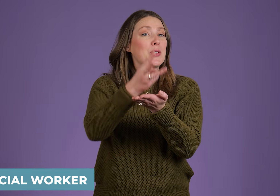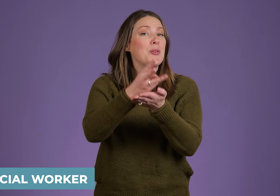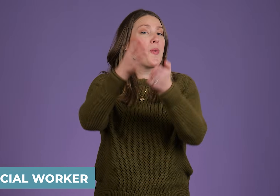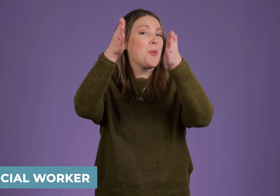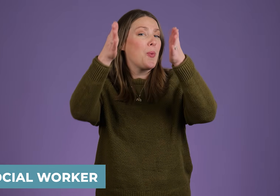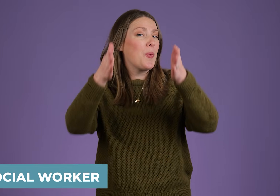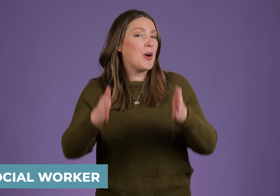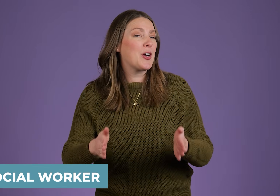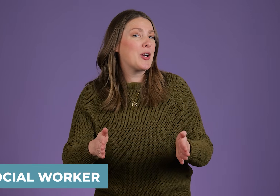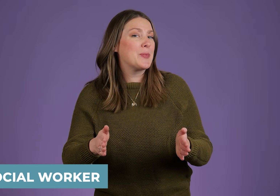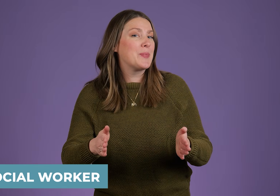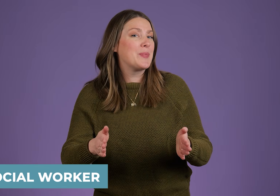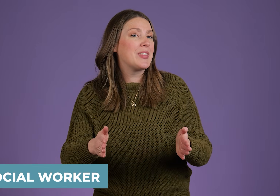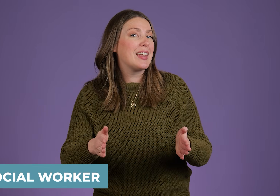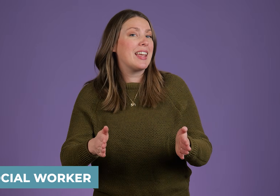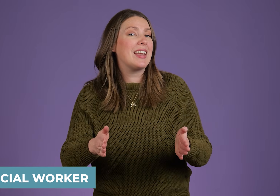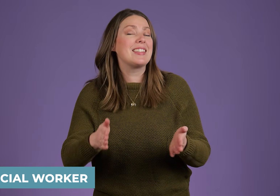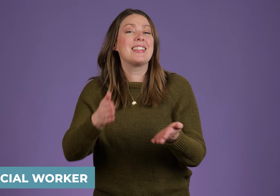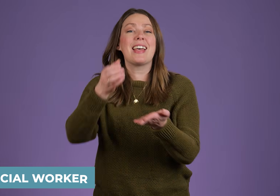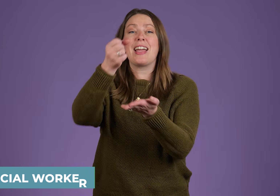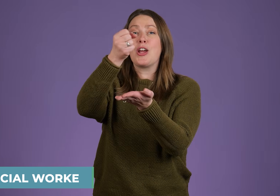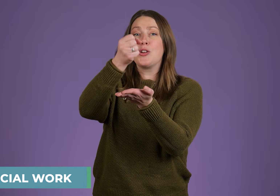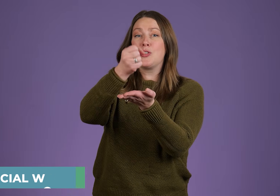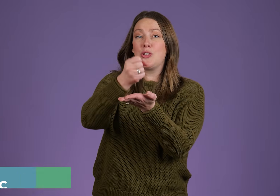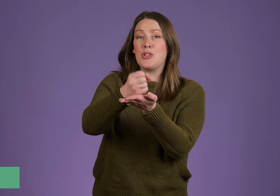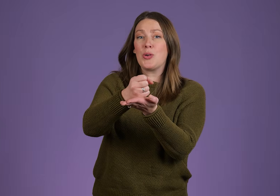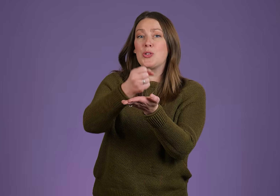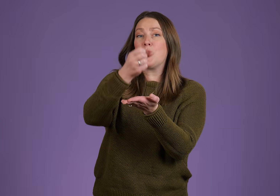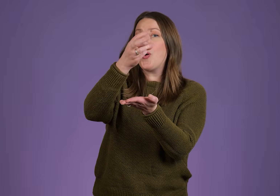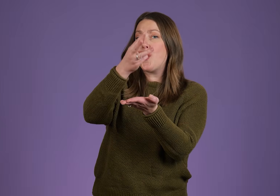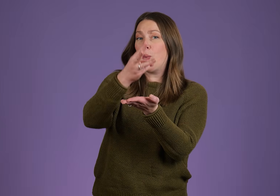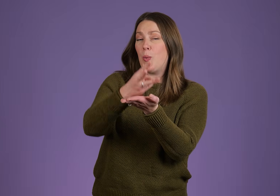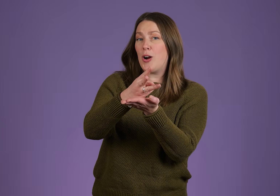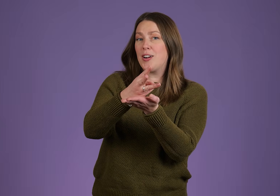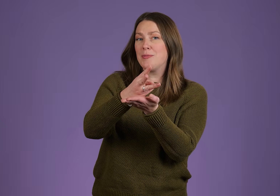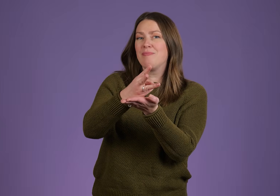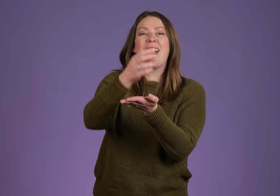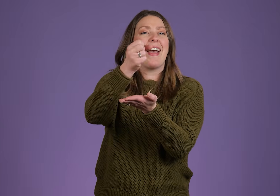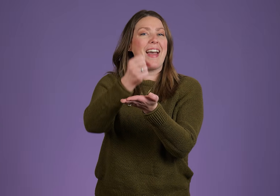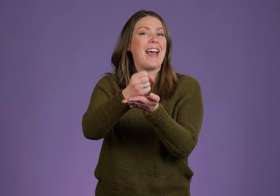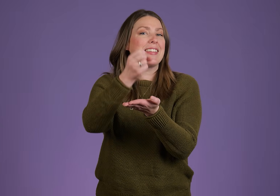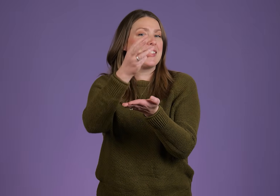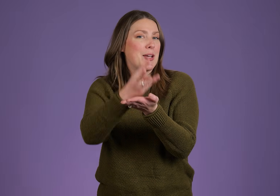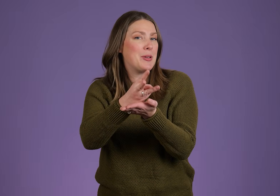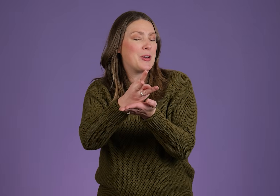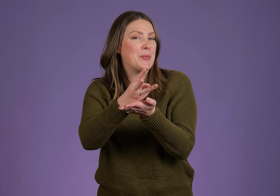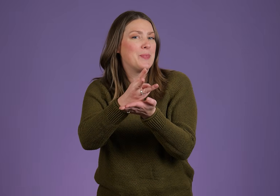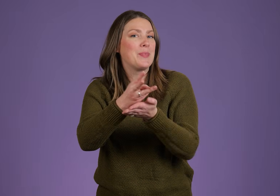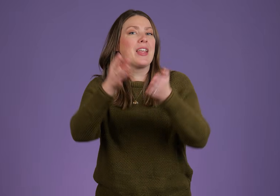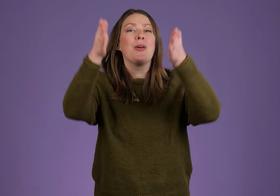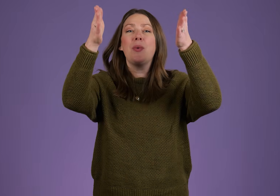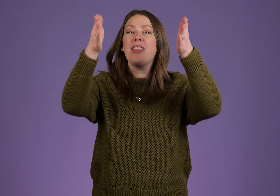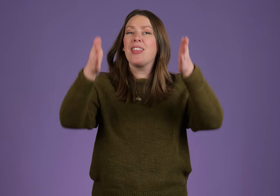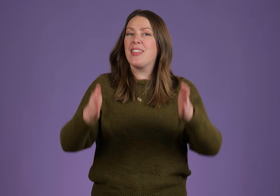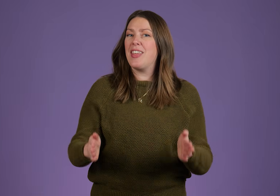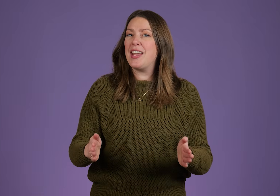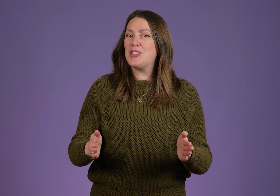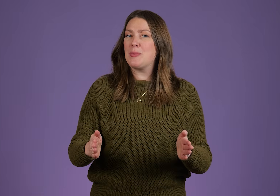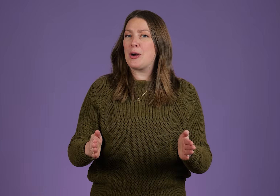Social worker. It's the sign social work, SW, with the agent